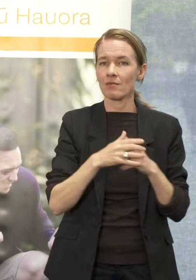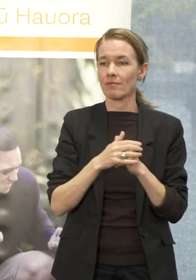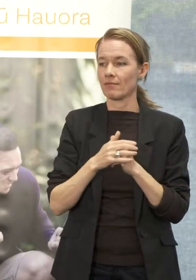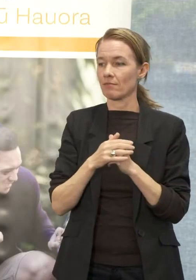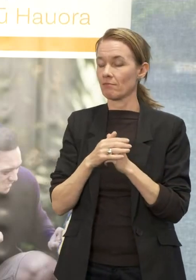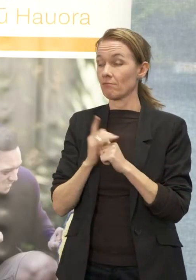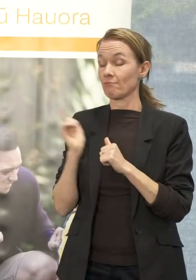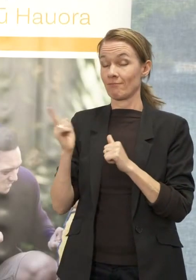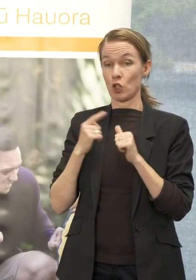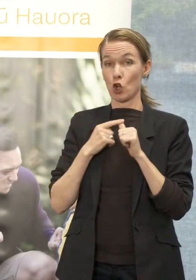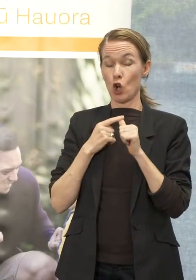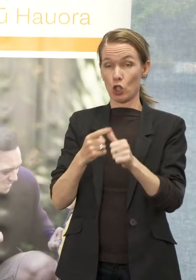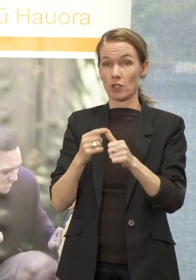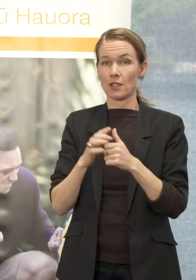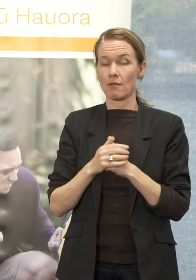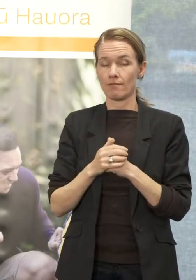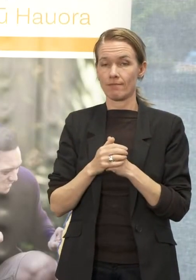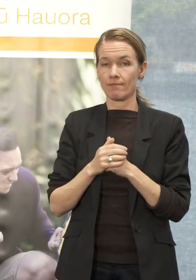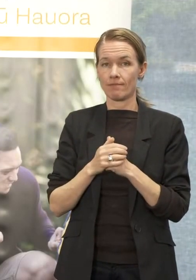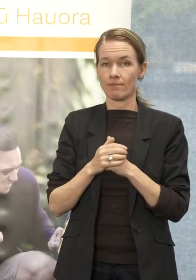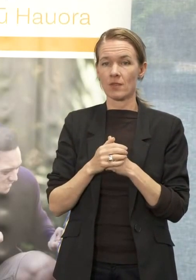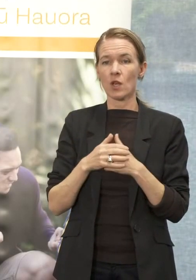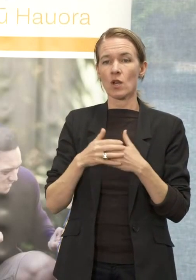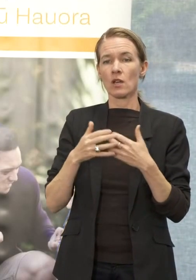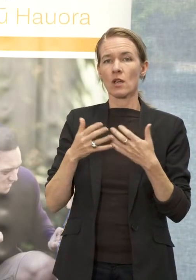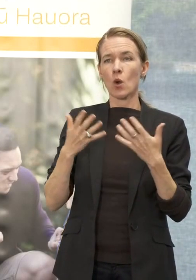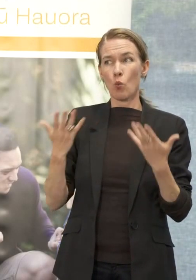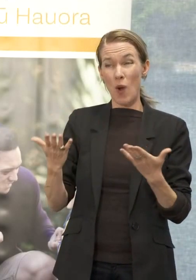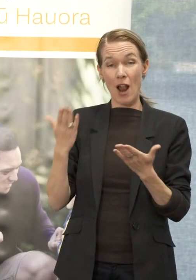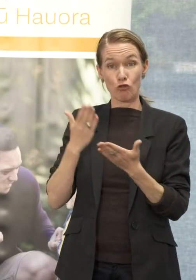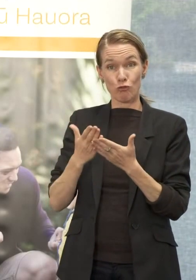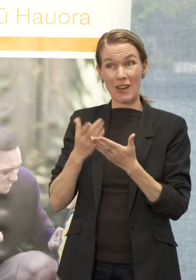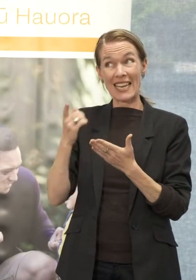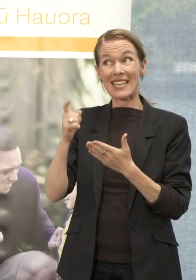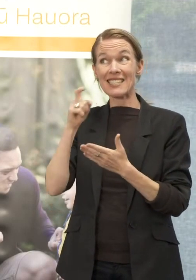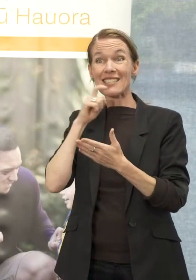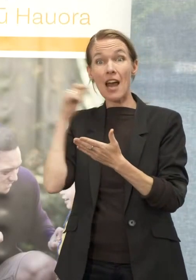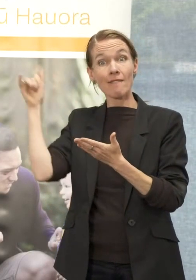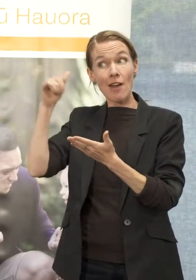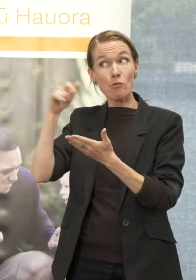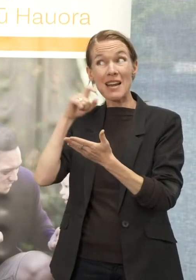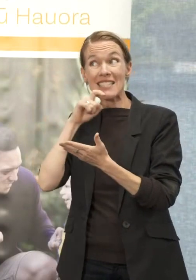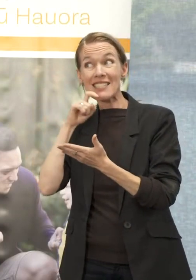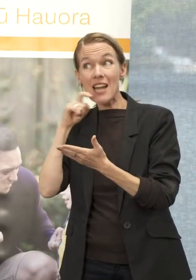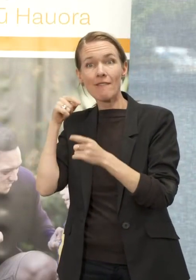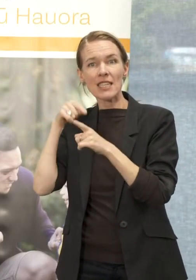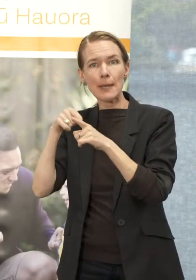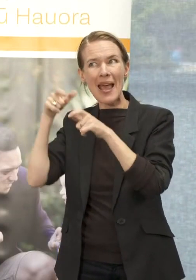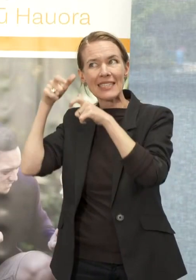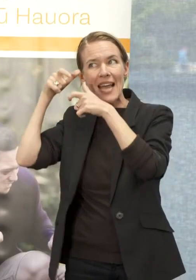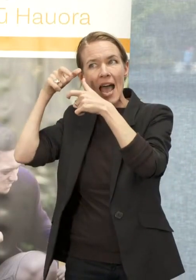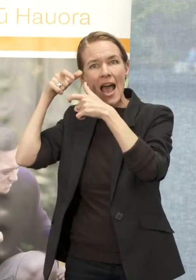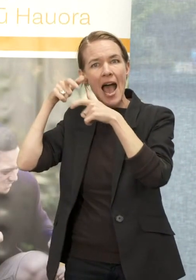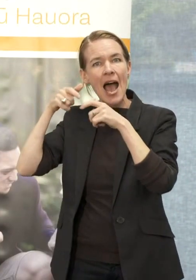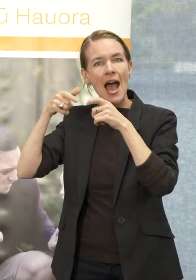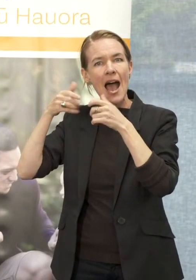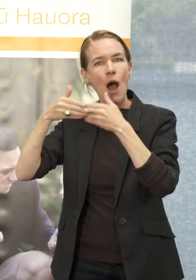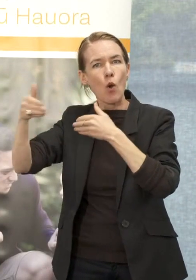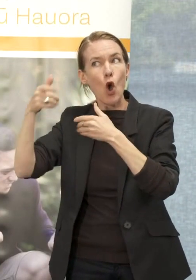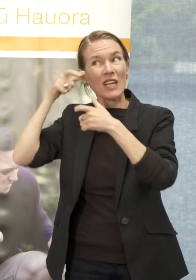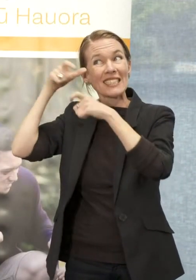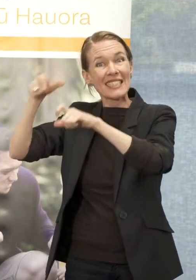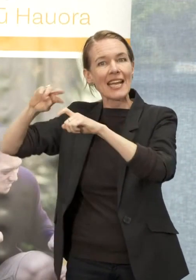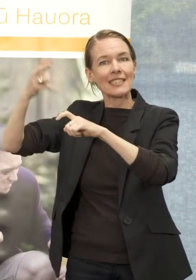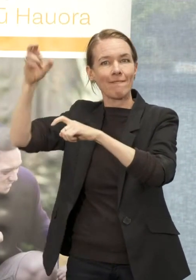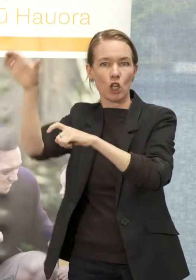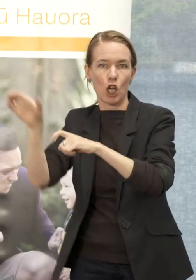about the extent of the nature of the layover that the crew have in those countries, and that's where it's not